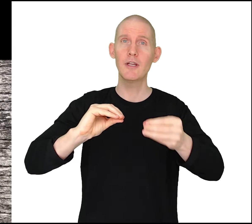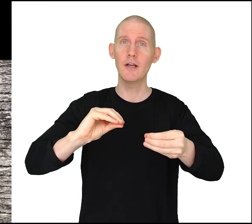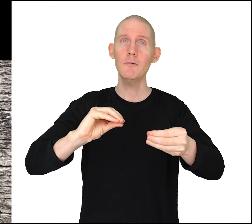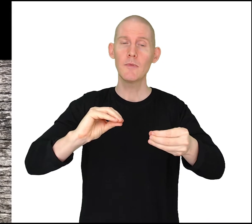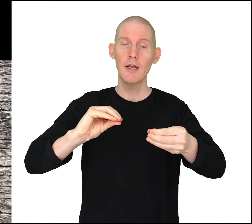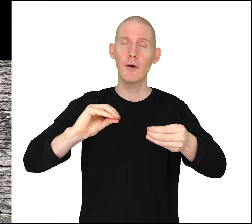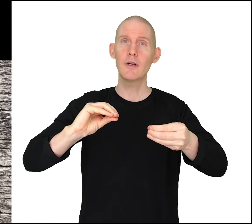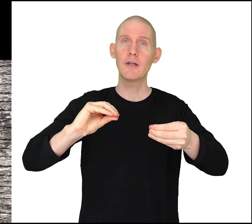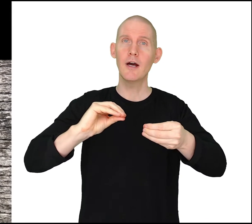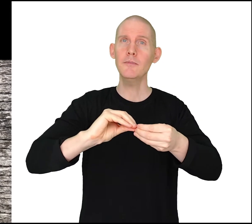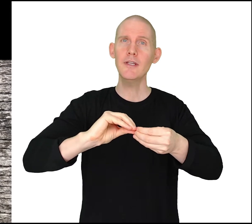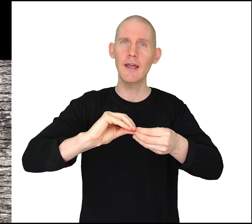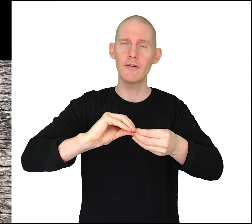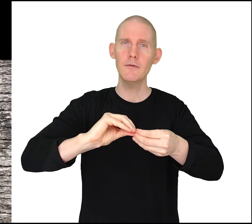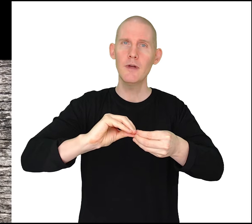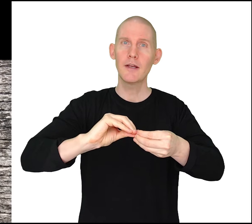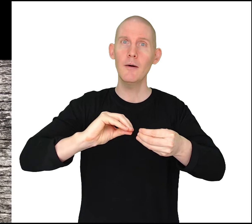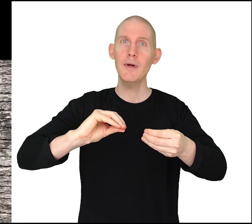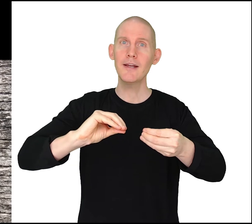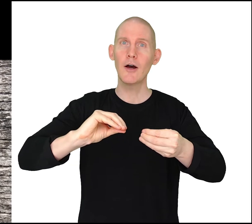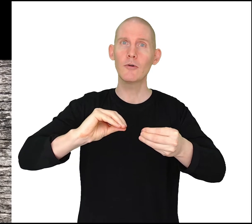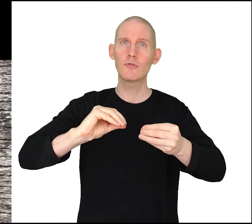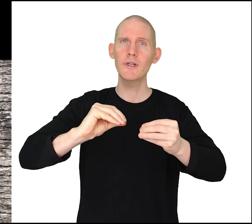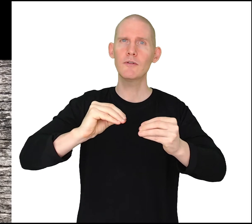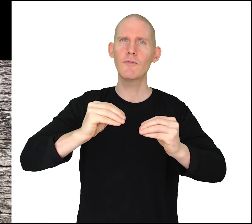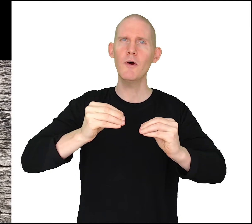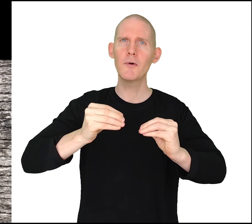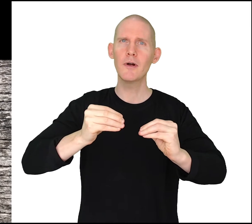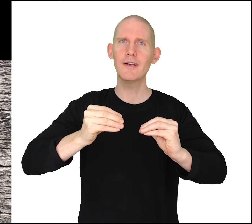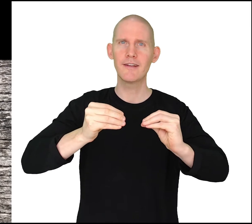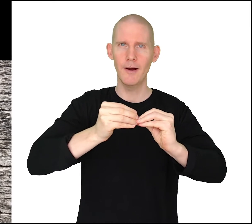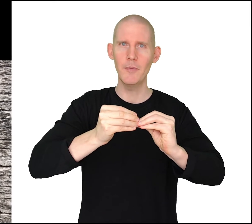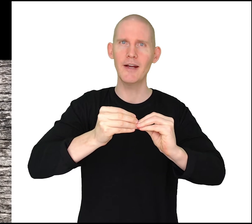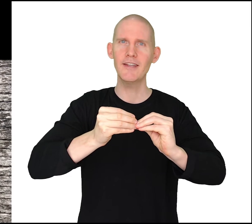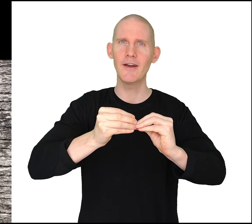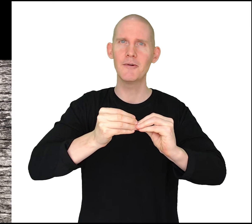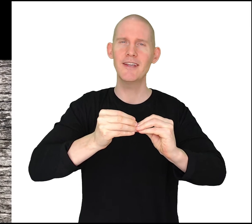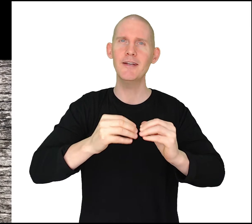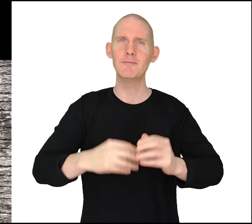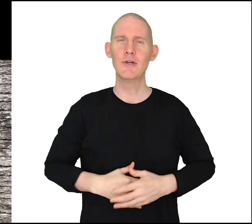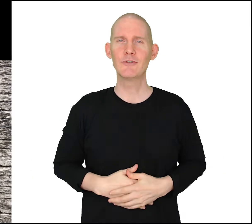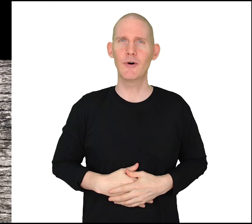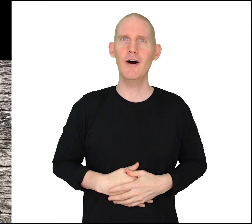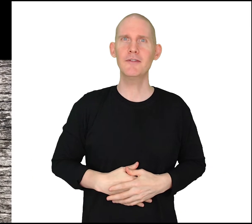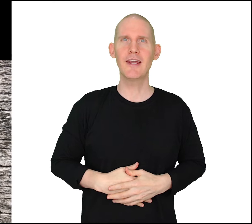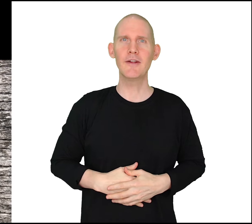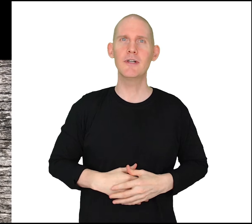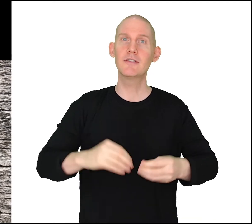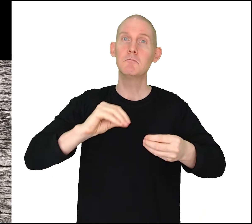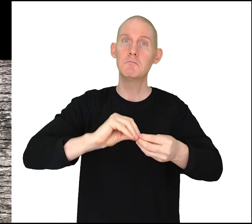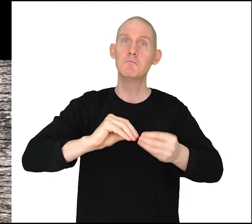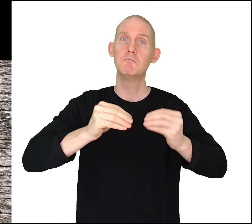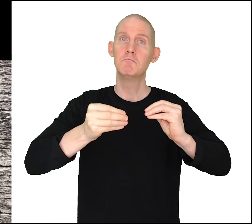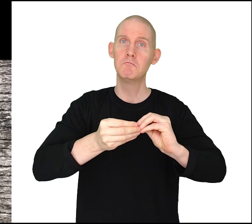put it here. Now we're going to come together, come back out, twist forward, come back together again. So all together